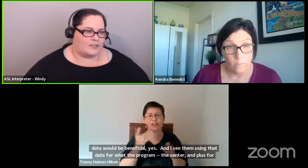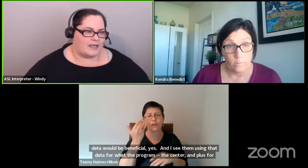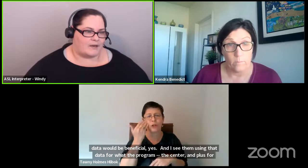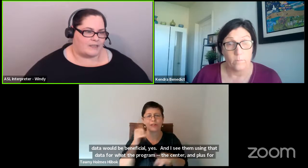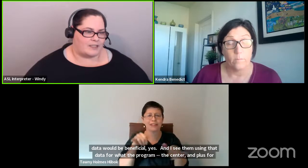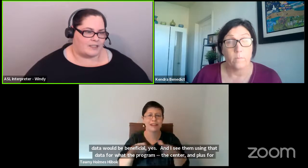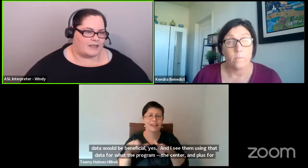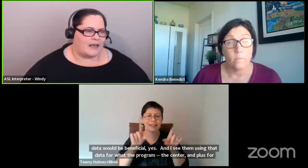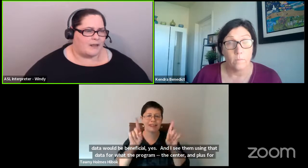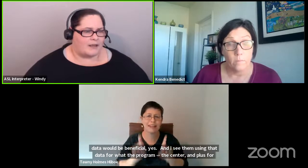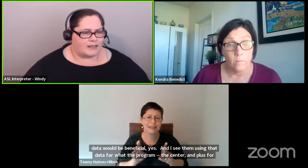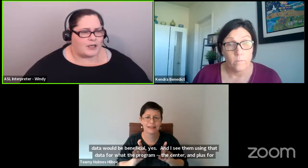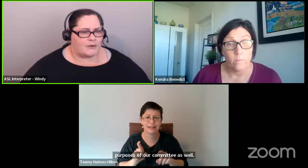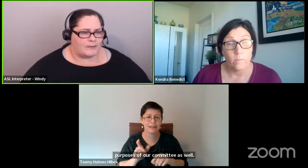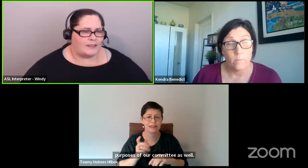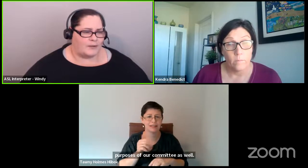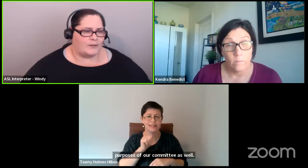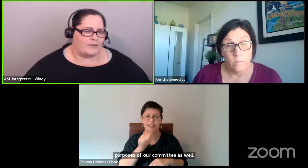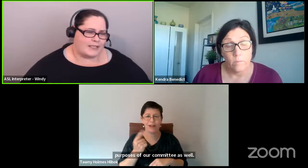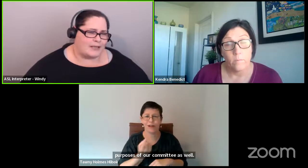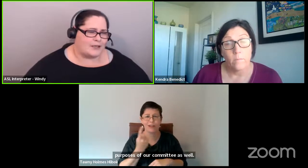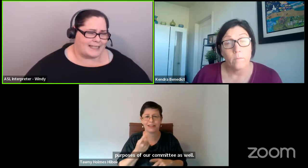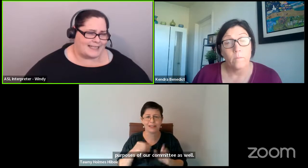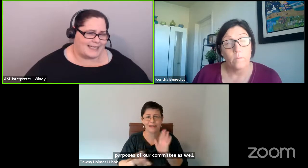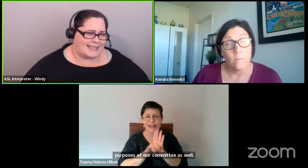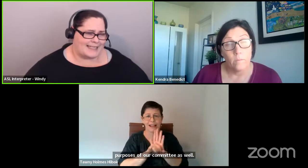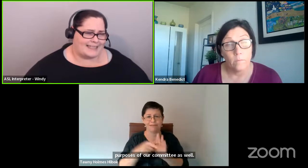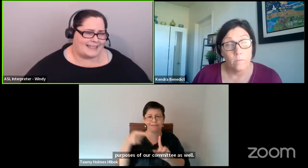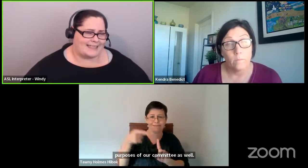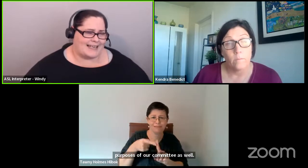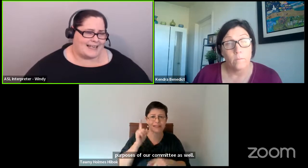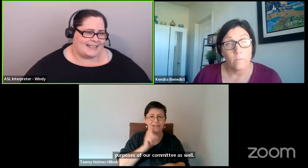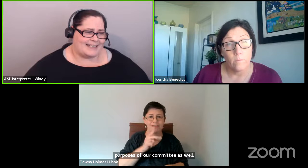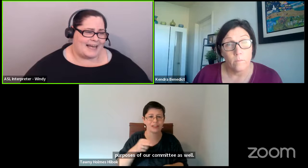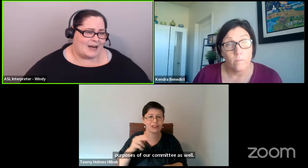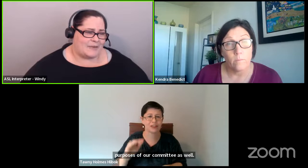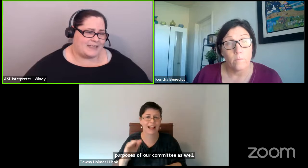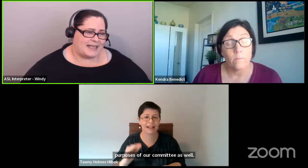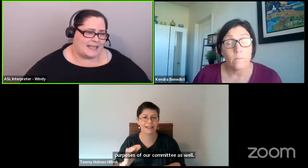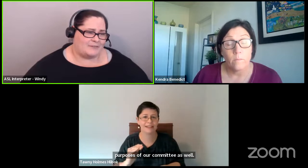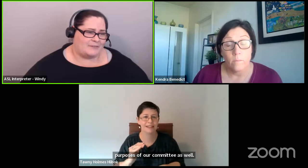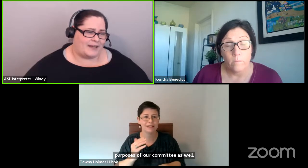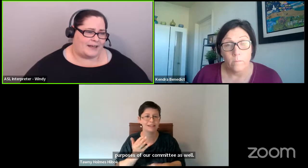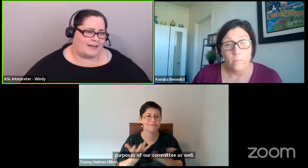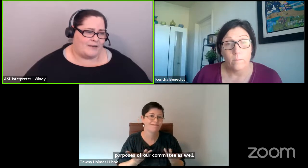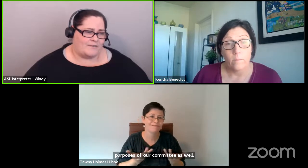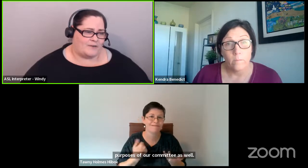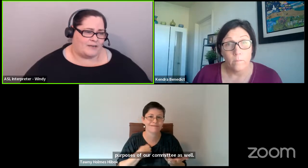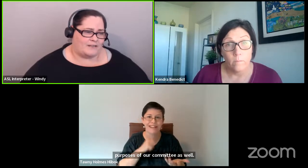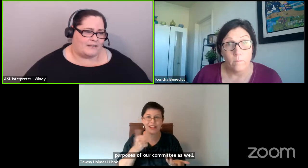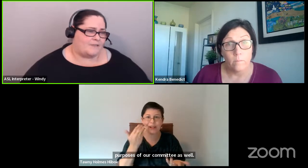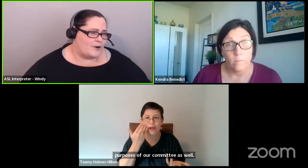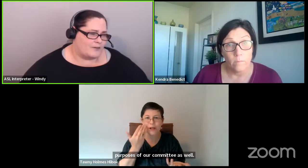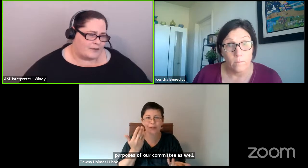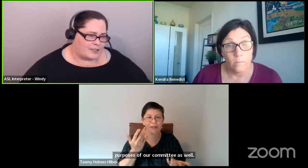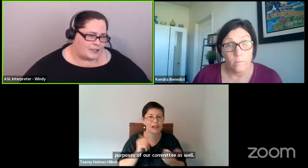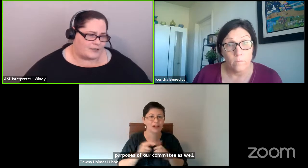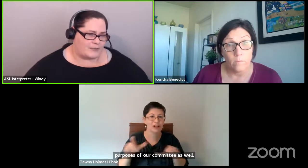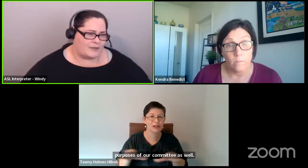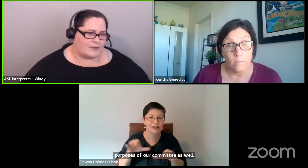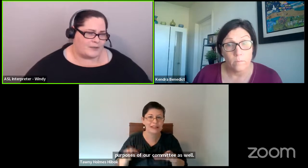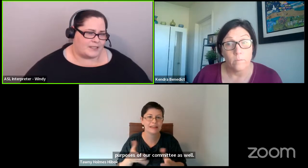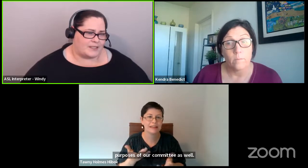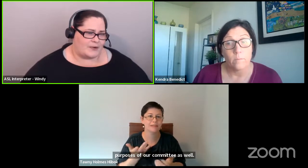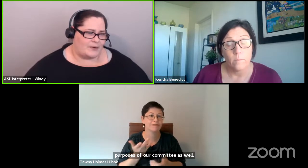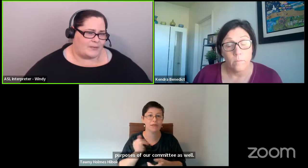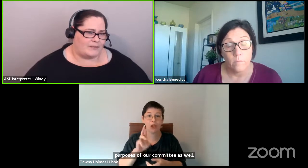the language acquisition? In general, we know, standardized testing does not always identify for deaf and hard of hearing